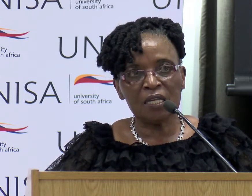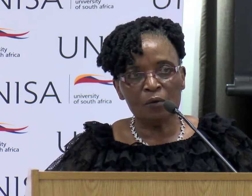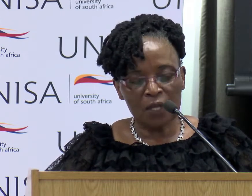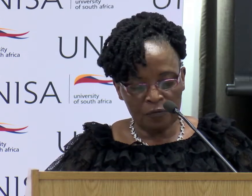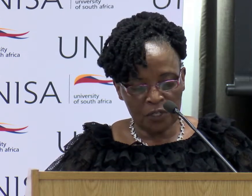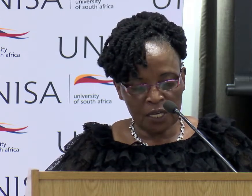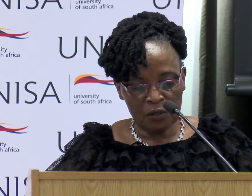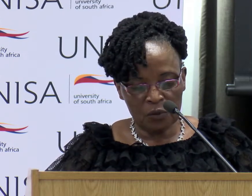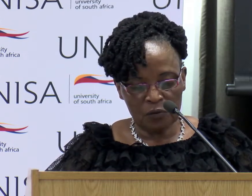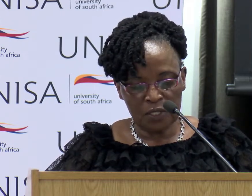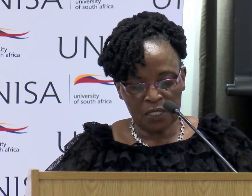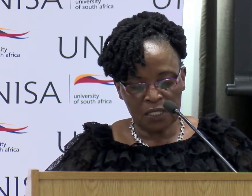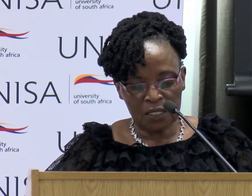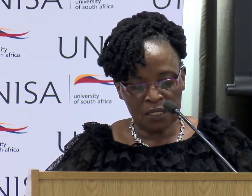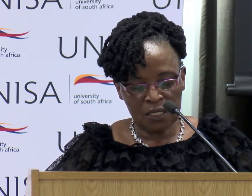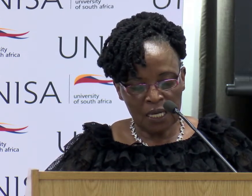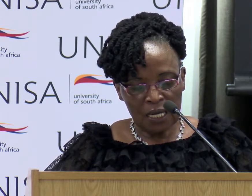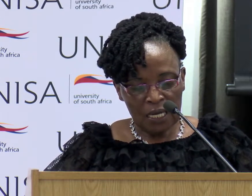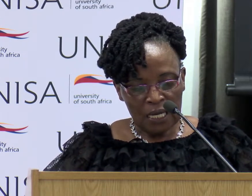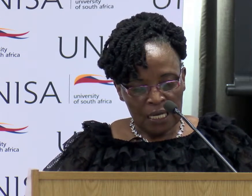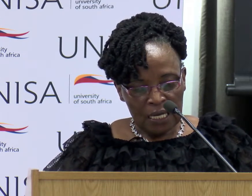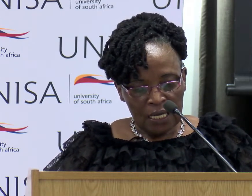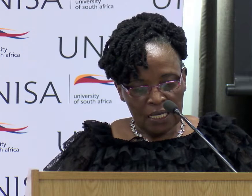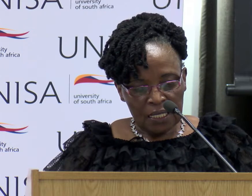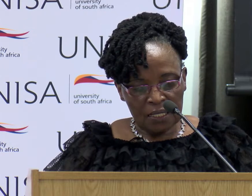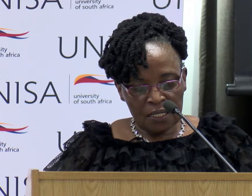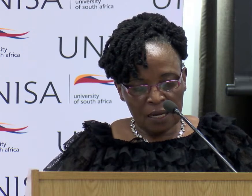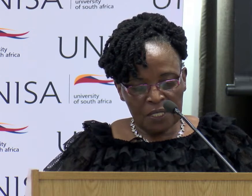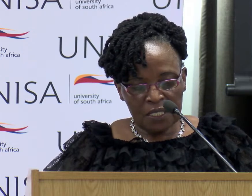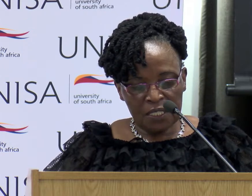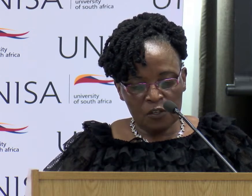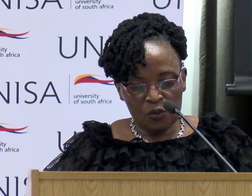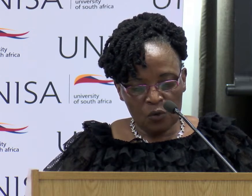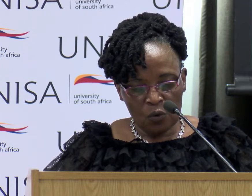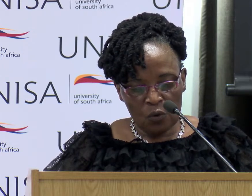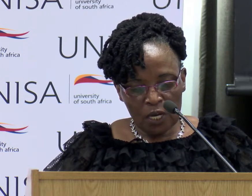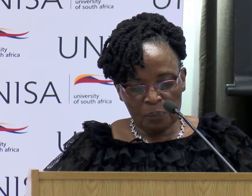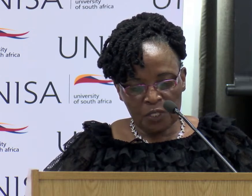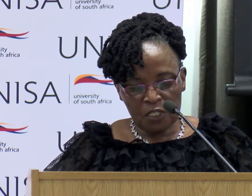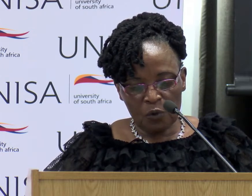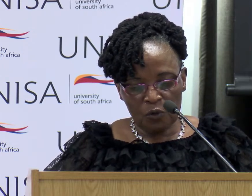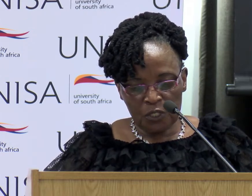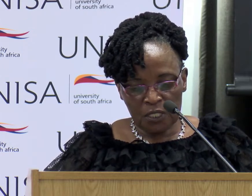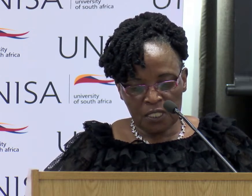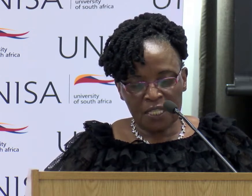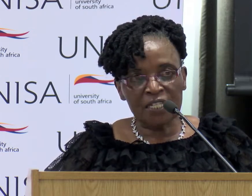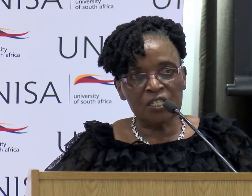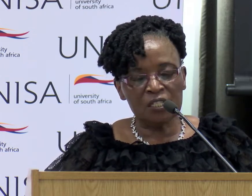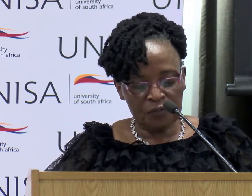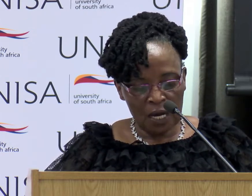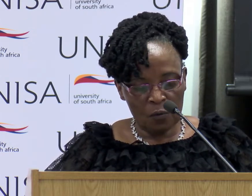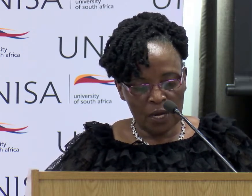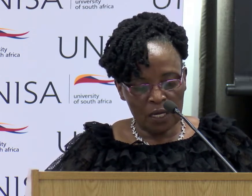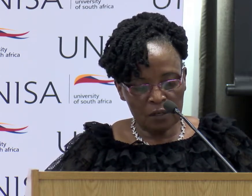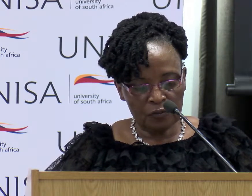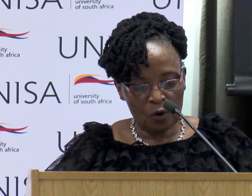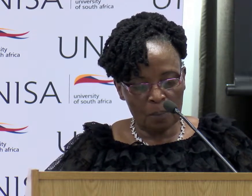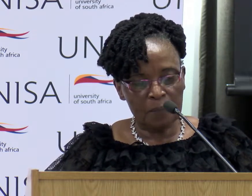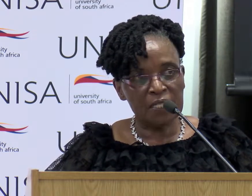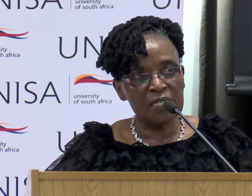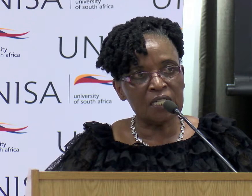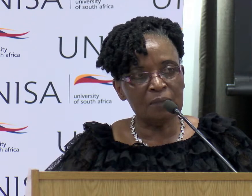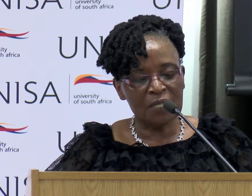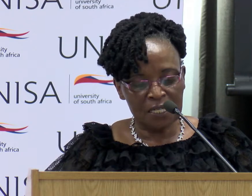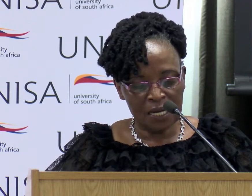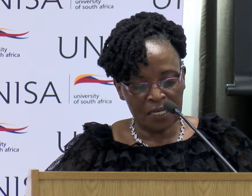at South African universities determines the new epistemologies that shift away